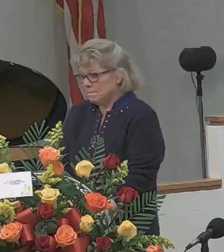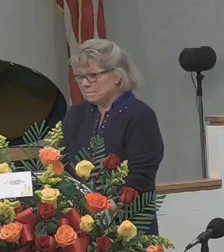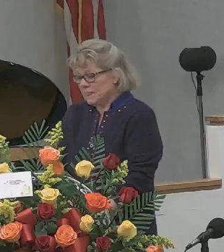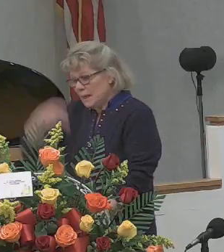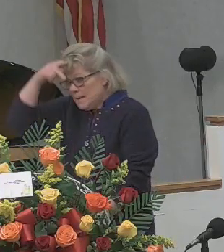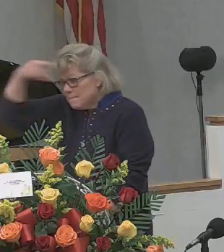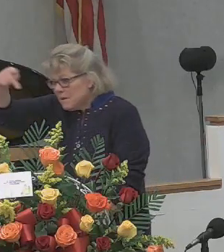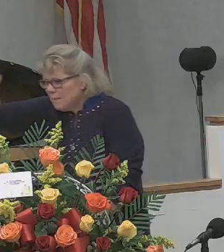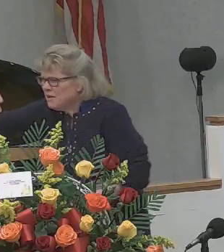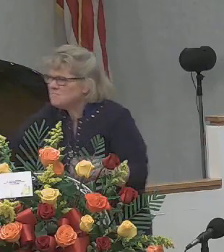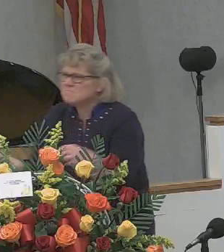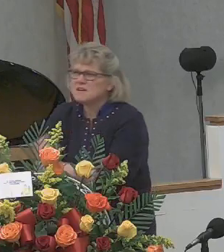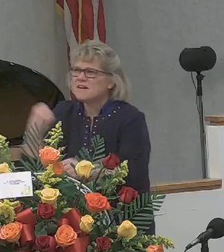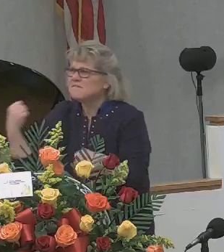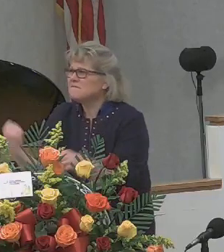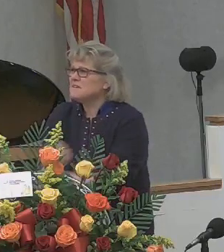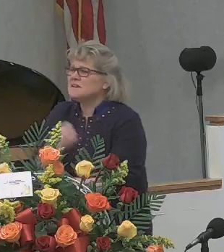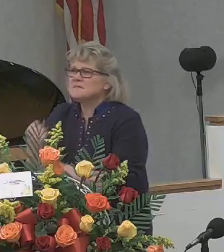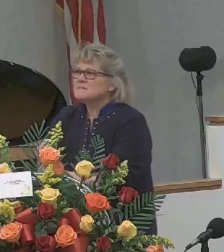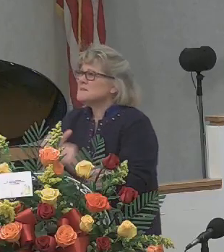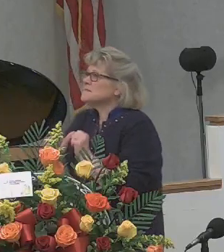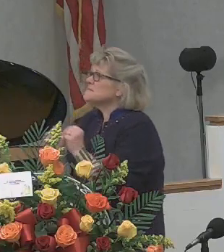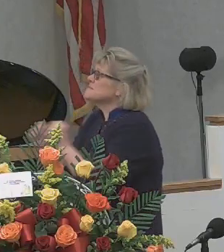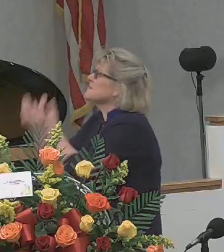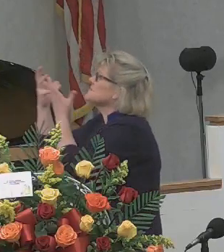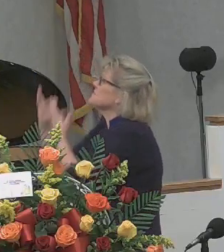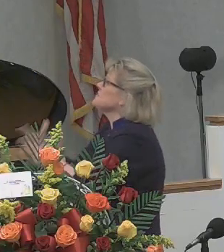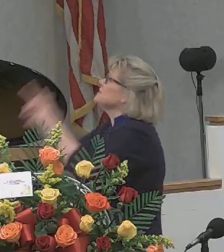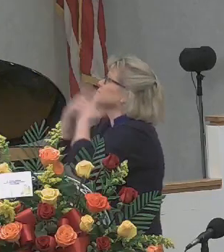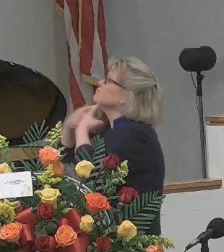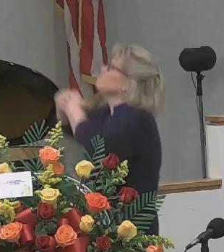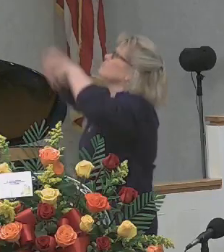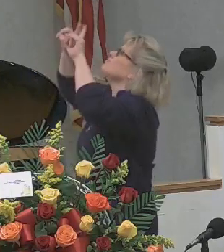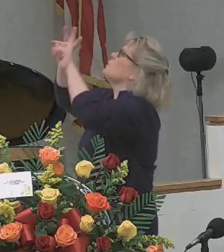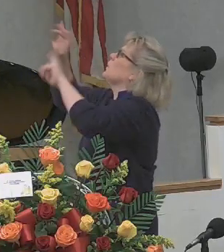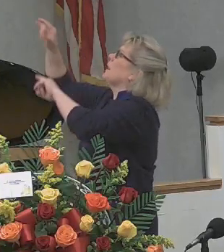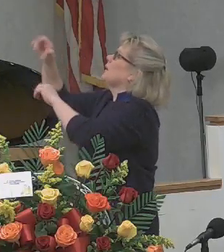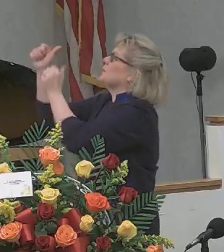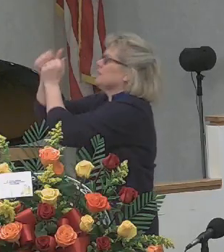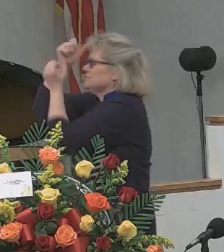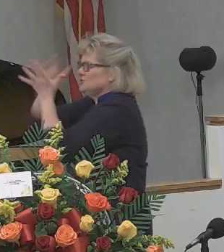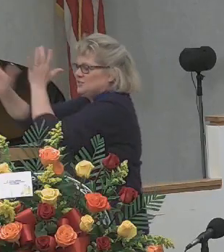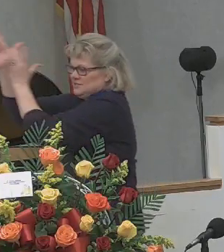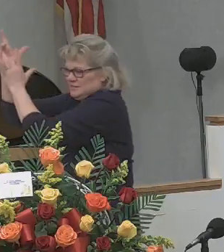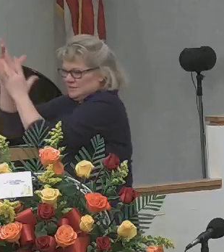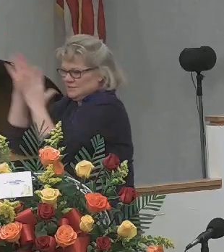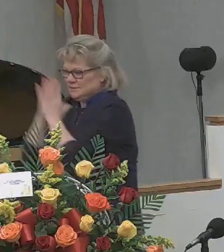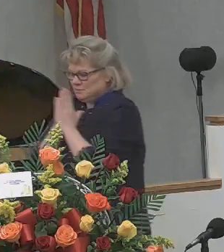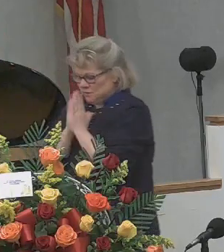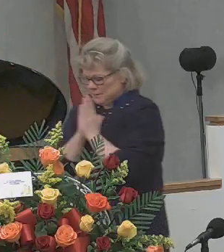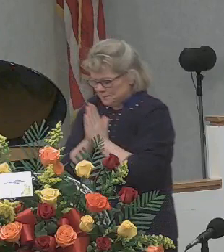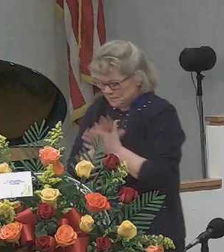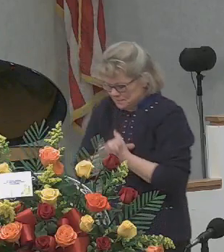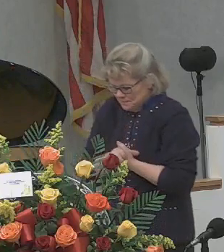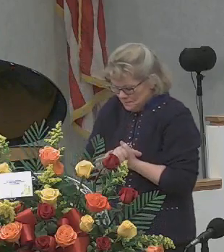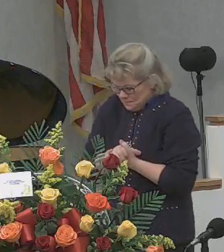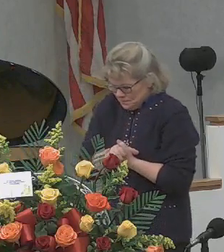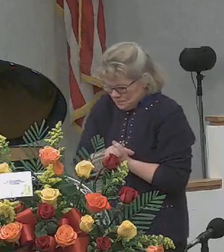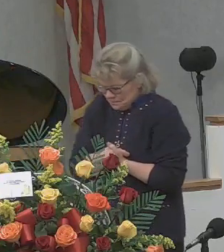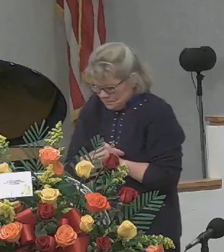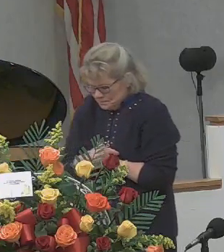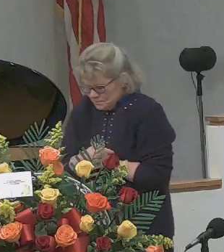Someone who fought the battle and someone who finished well. Let's bow our heads in prayer.